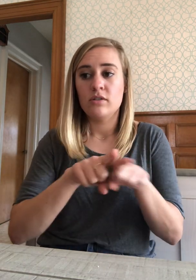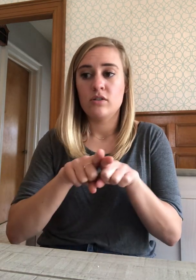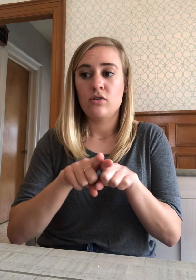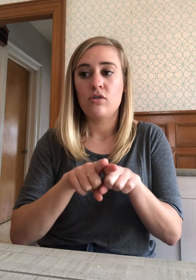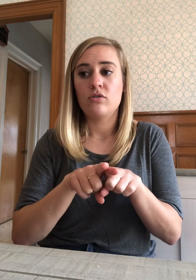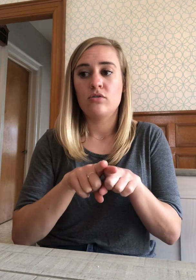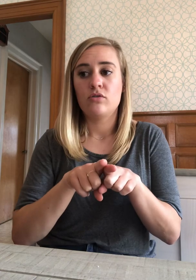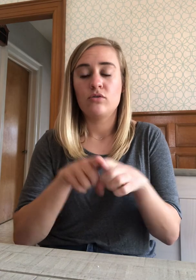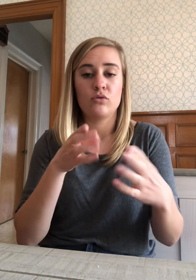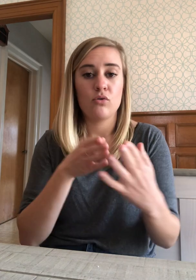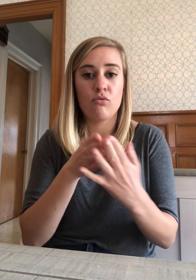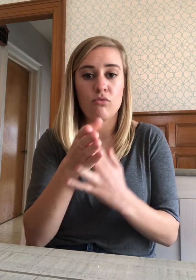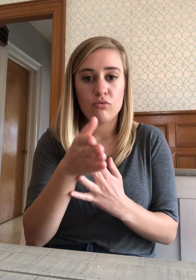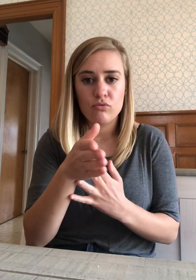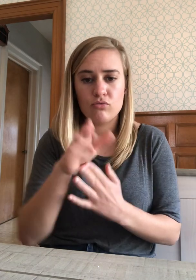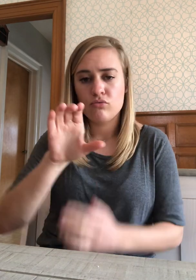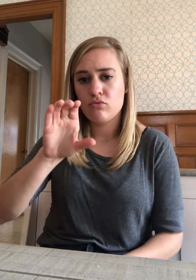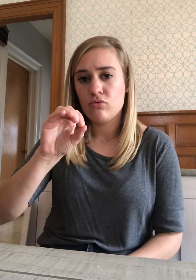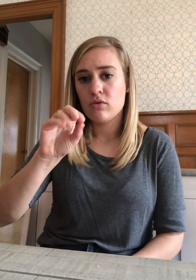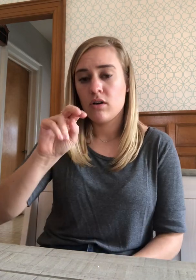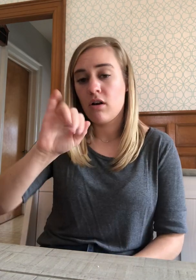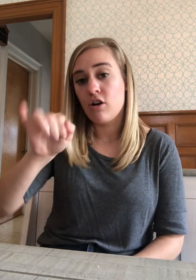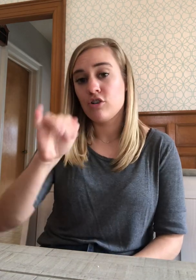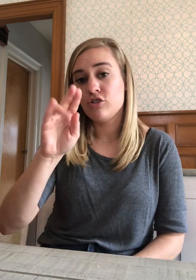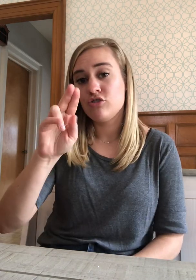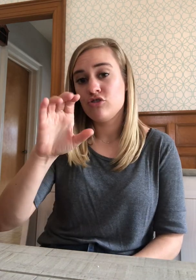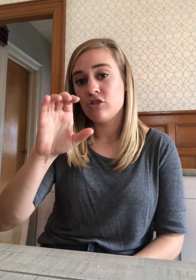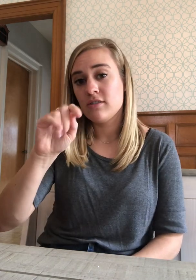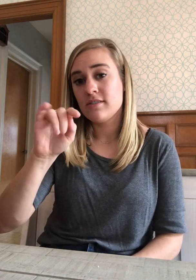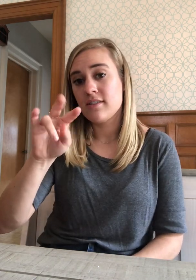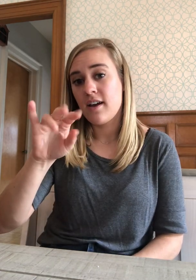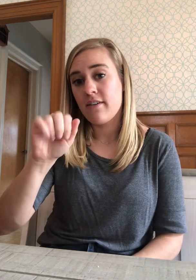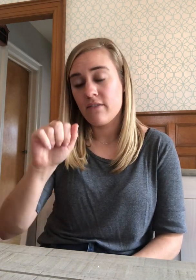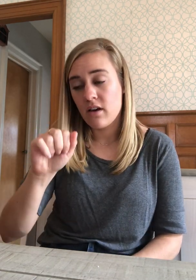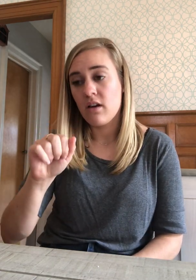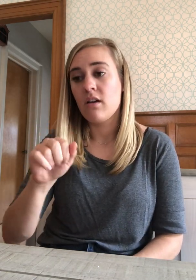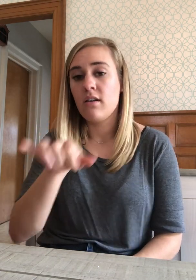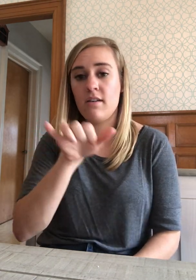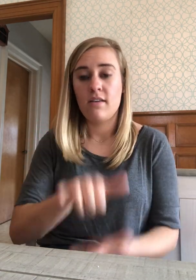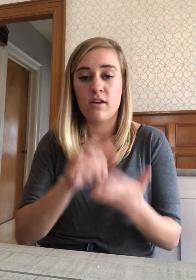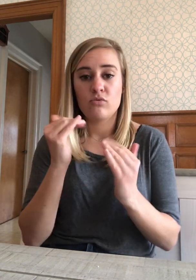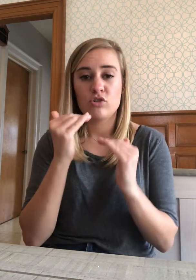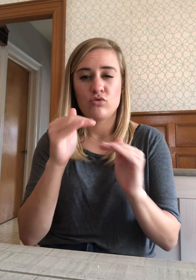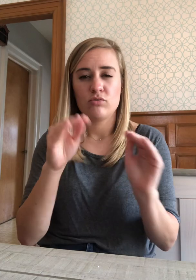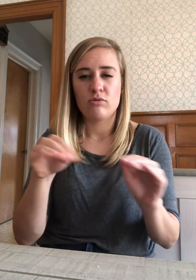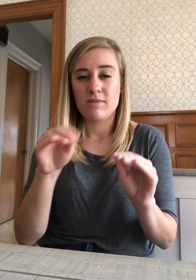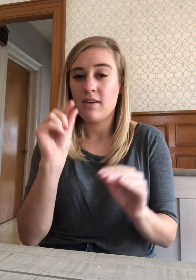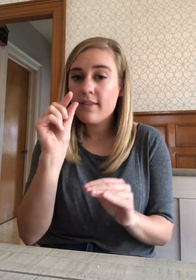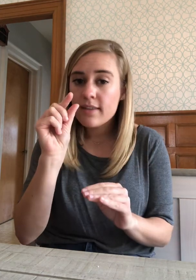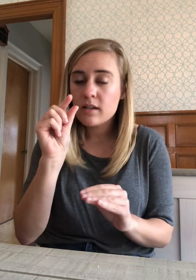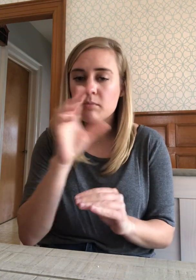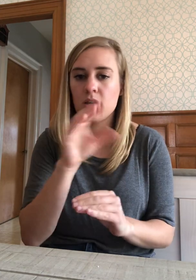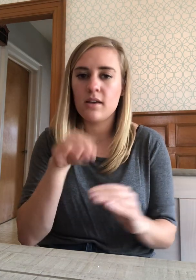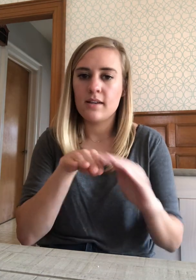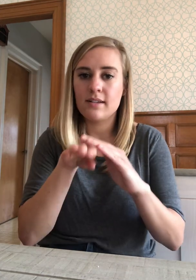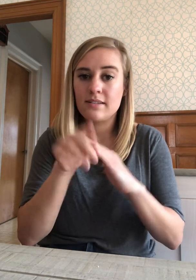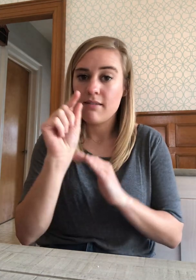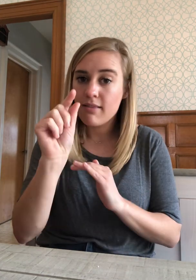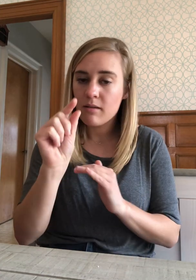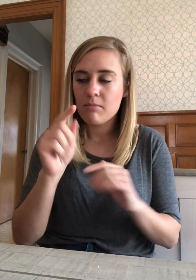the conjunctiva on the inner side of the lid. That restricts your mobility a little bit and your access a little bit. But these